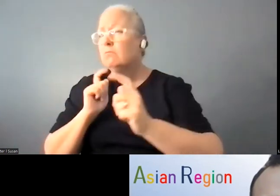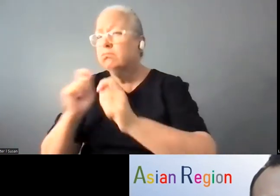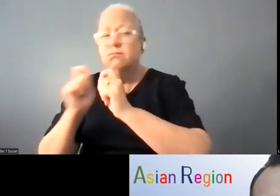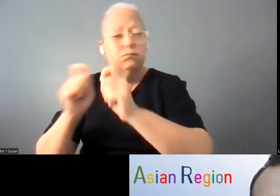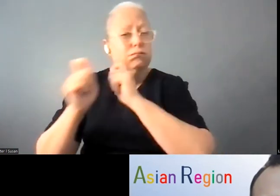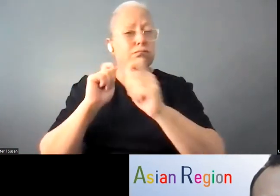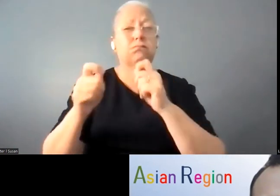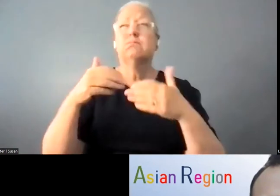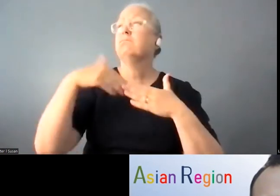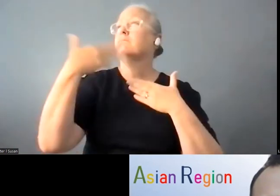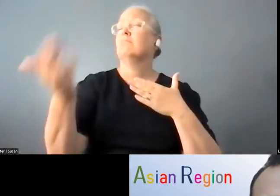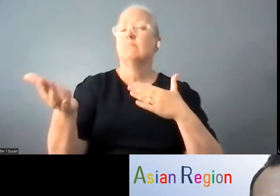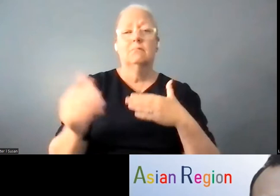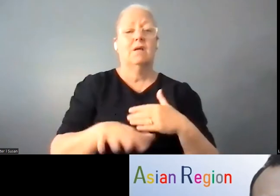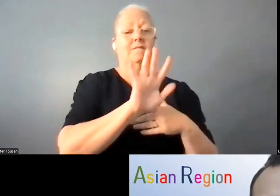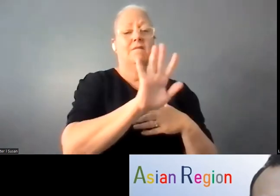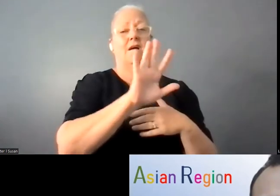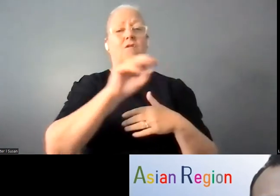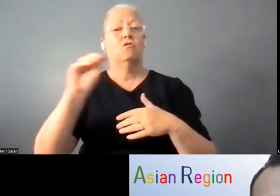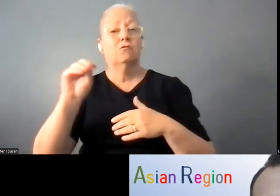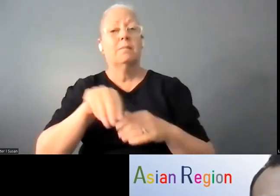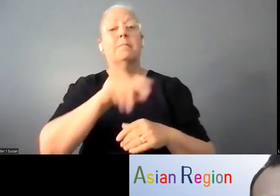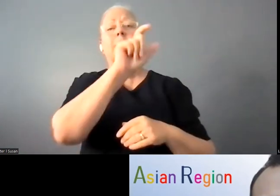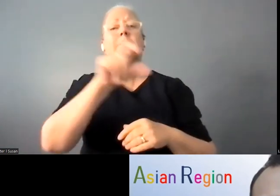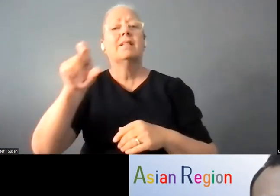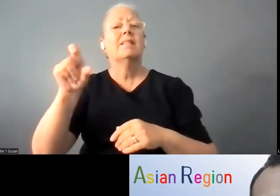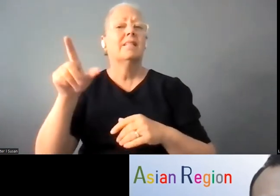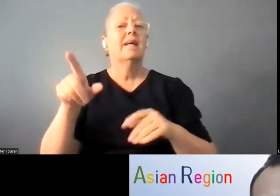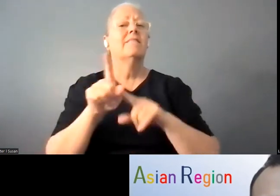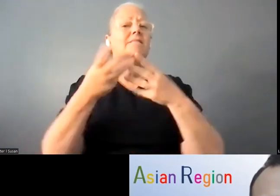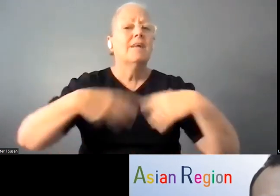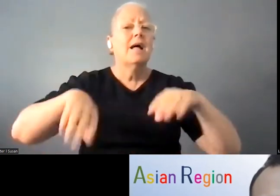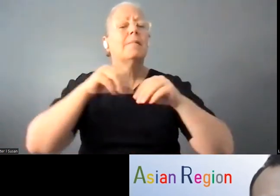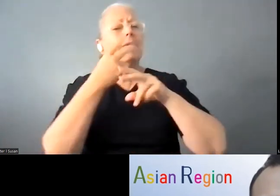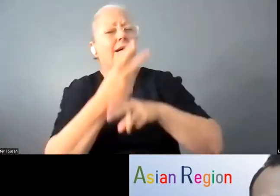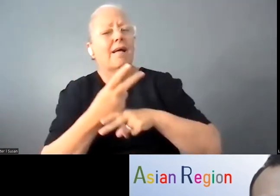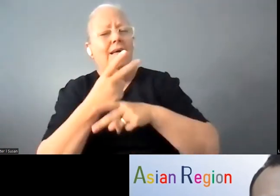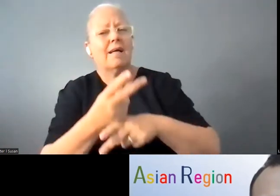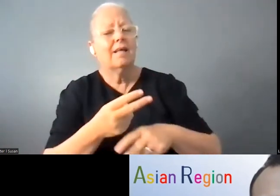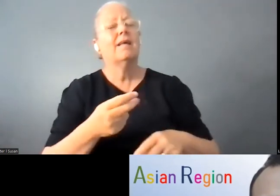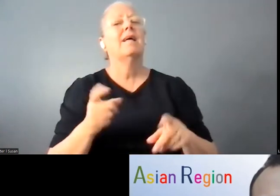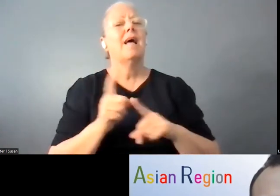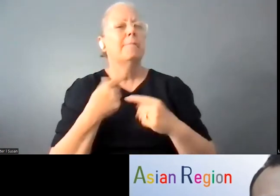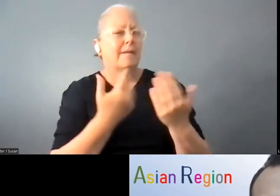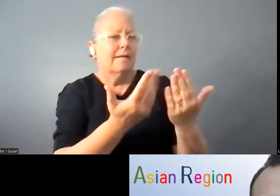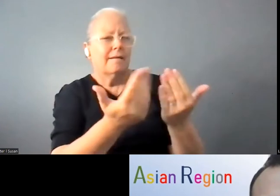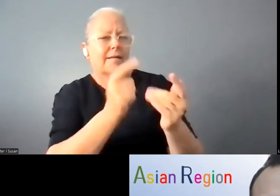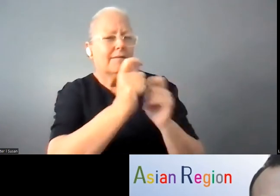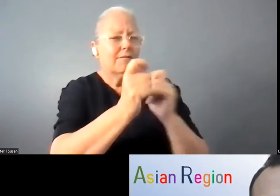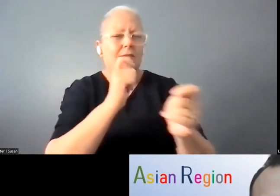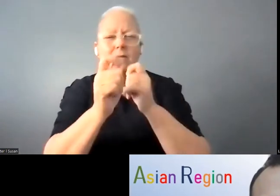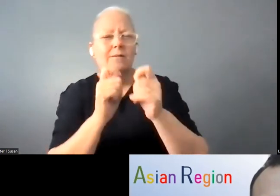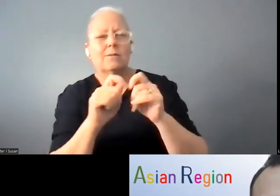care leavers, and we tried to understand the realities of aftercare in India, where we found